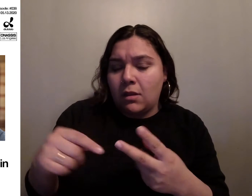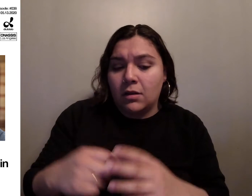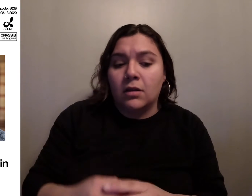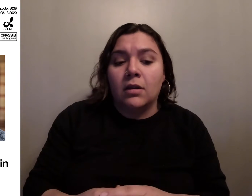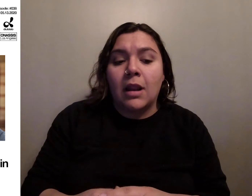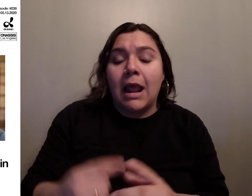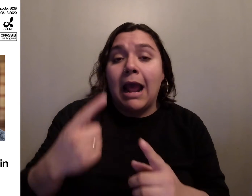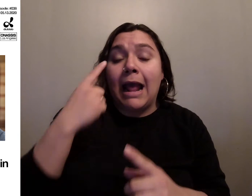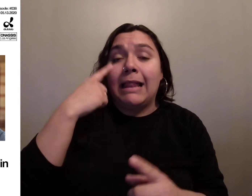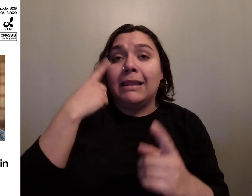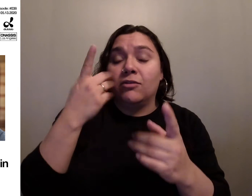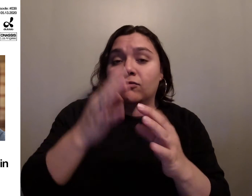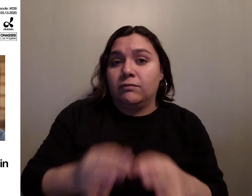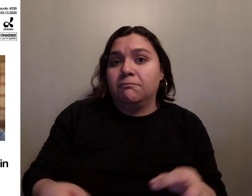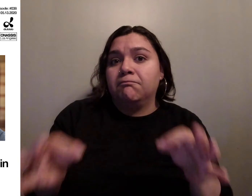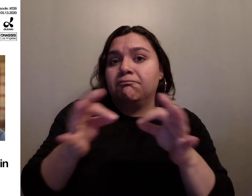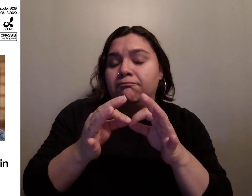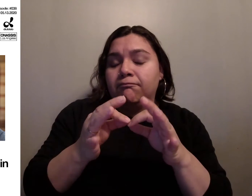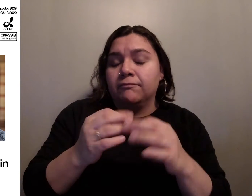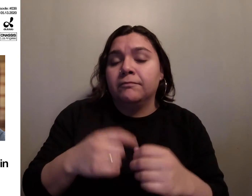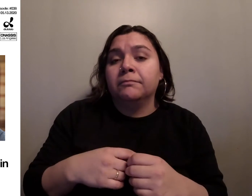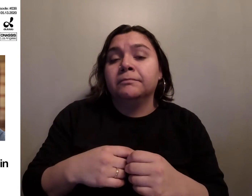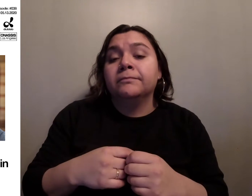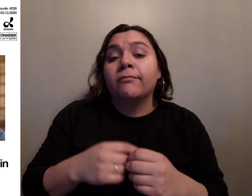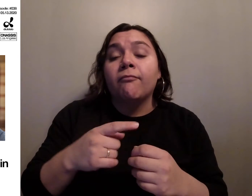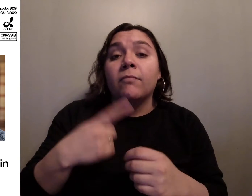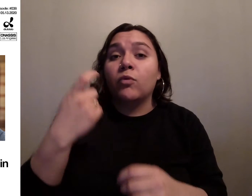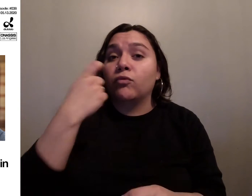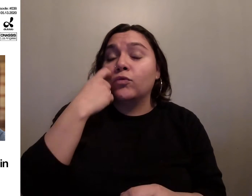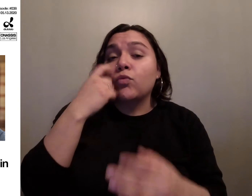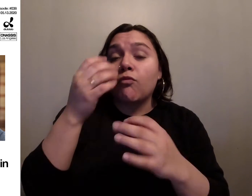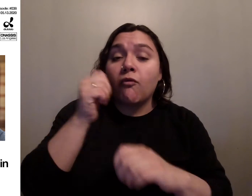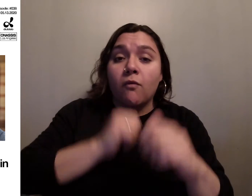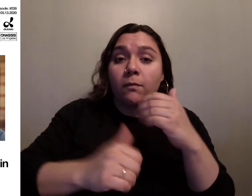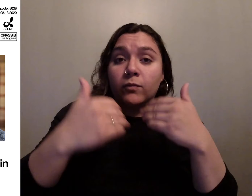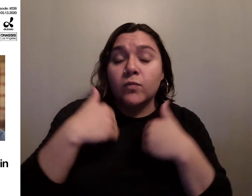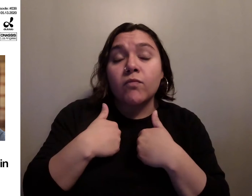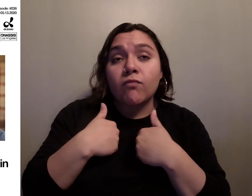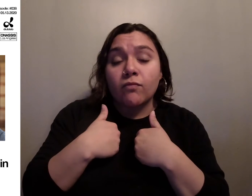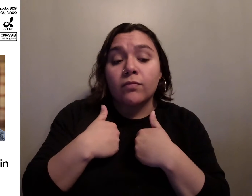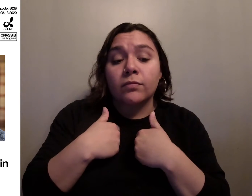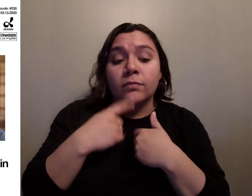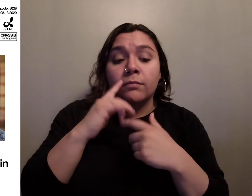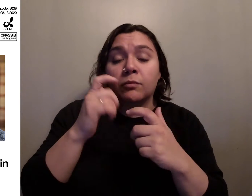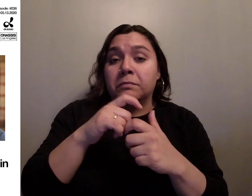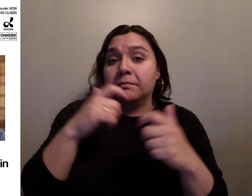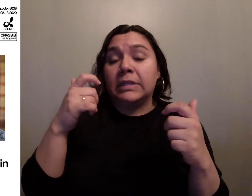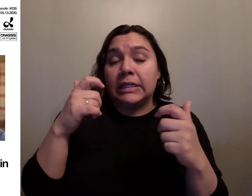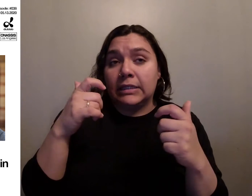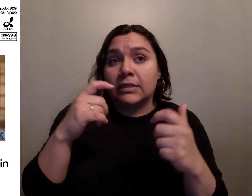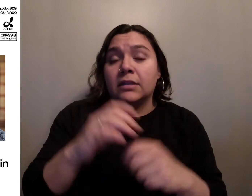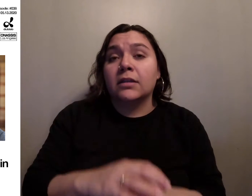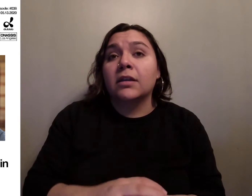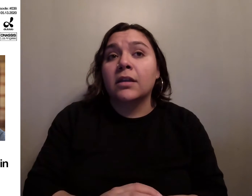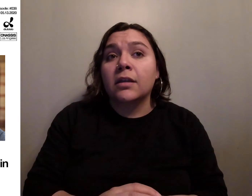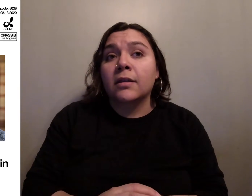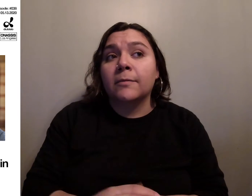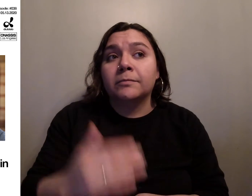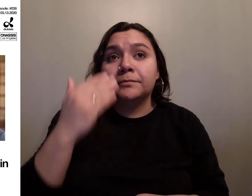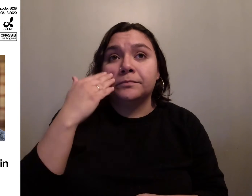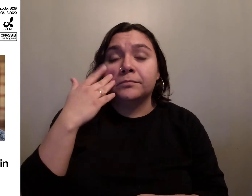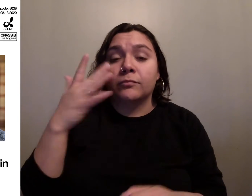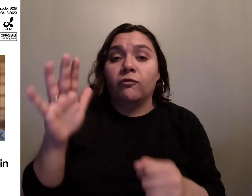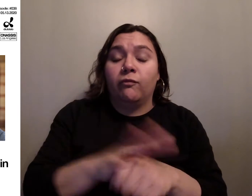were two, and I'll describe them both because they I think matter immensely. The last performance where we had a